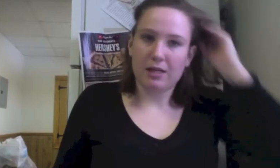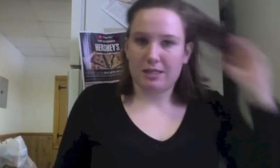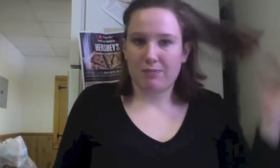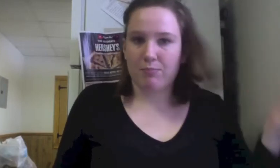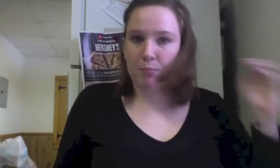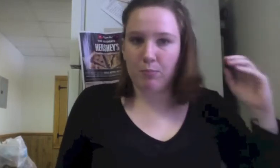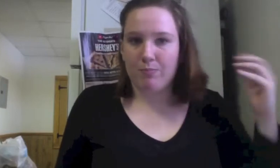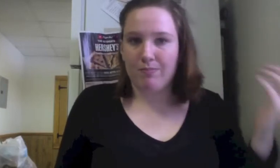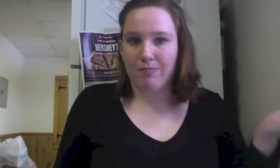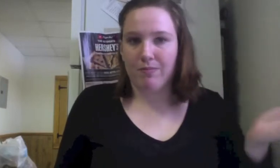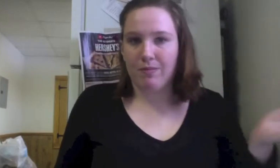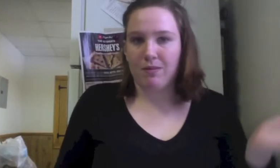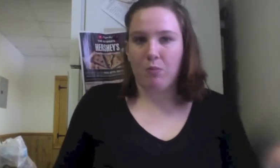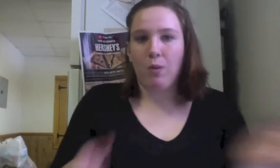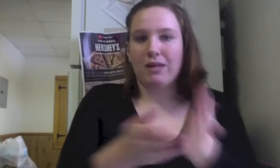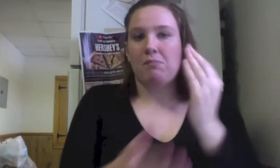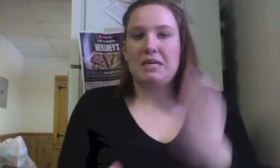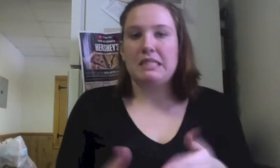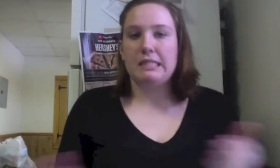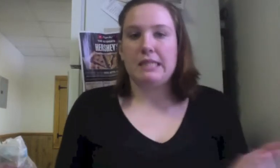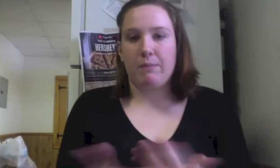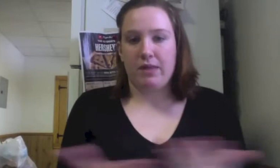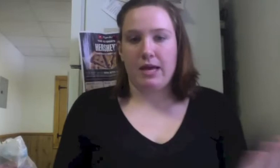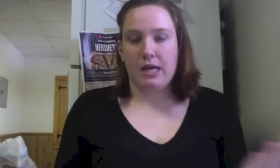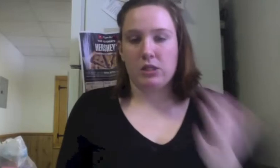that point means something. So you